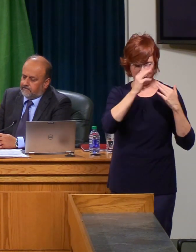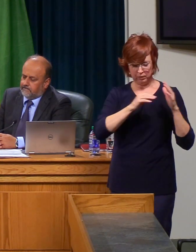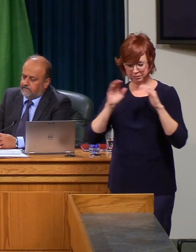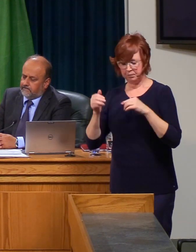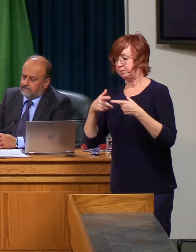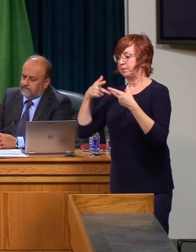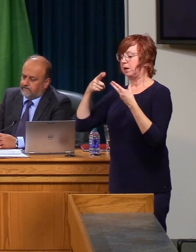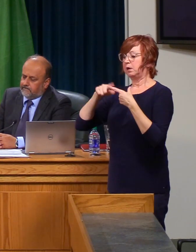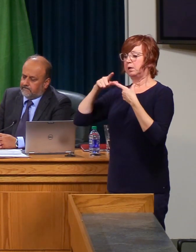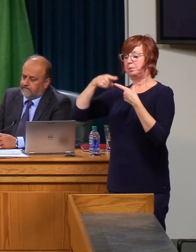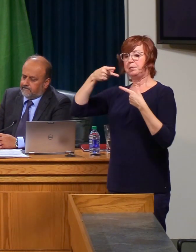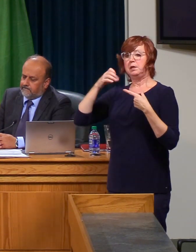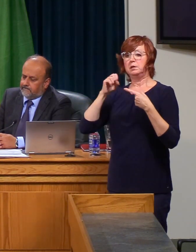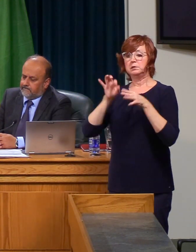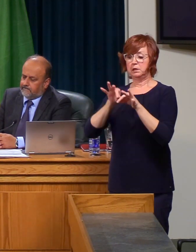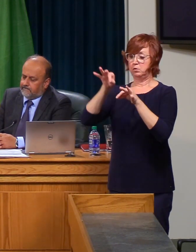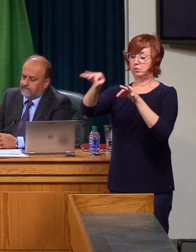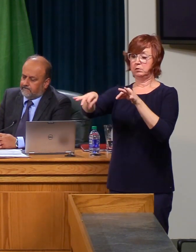PST deferral